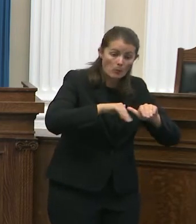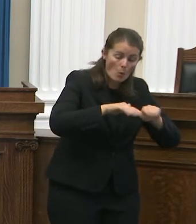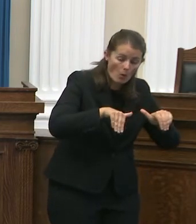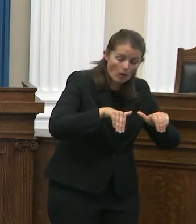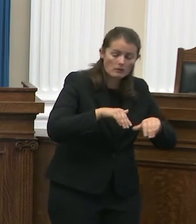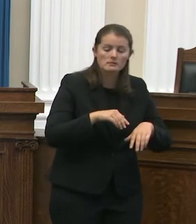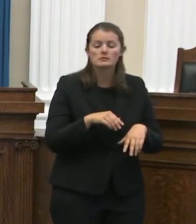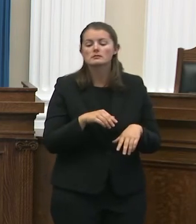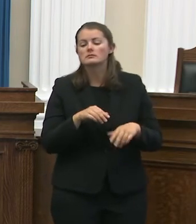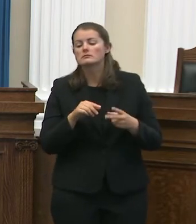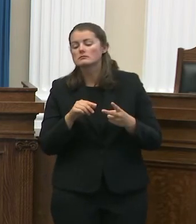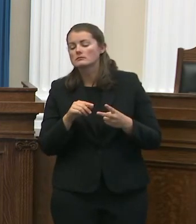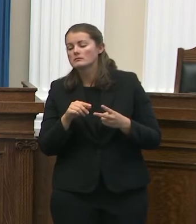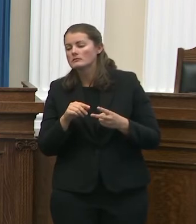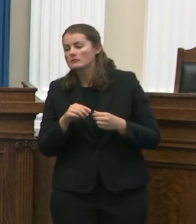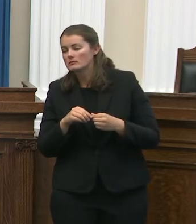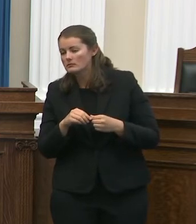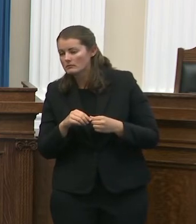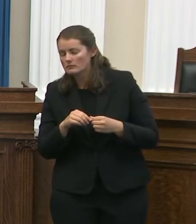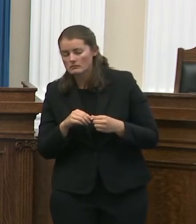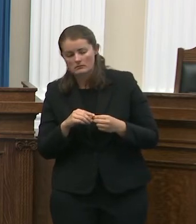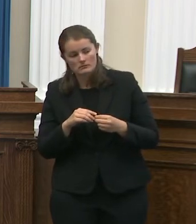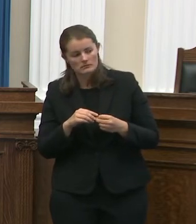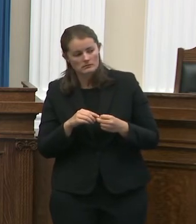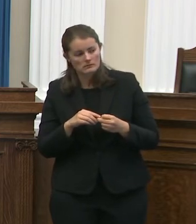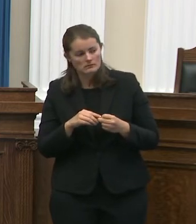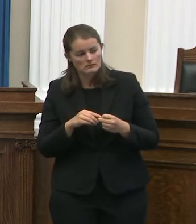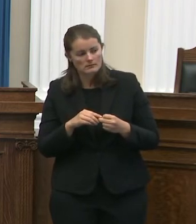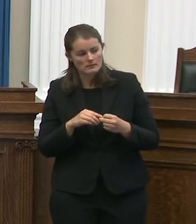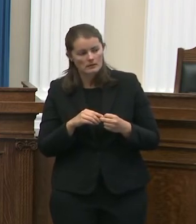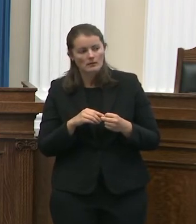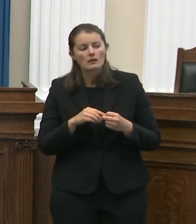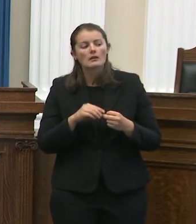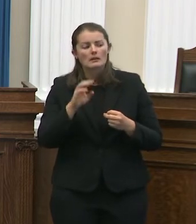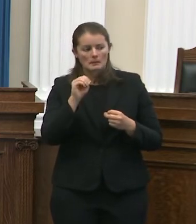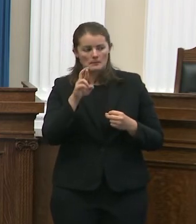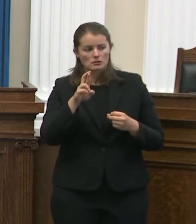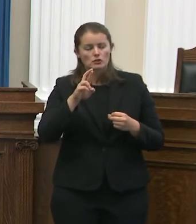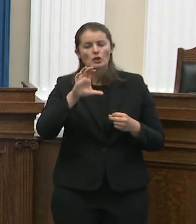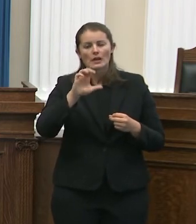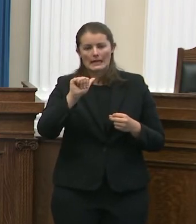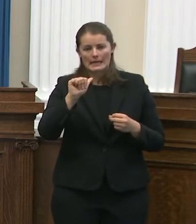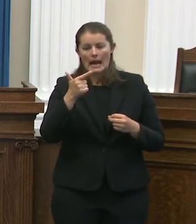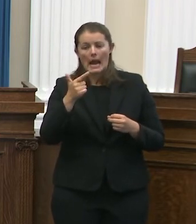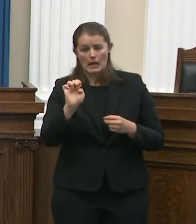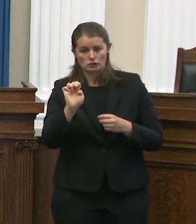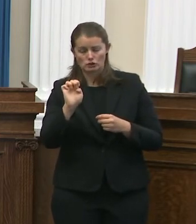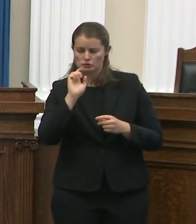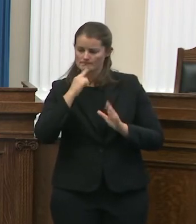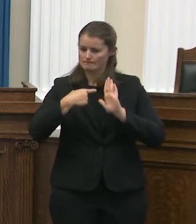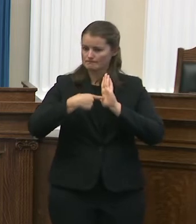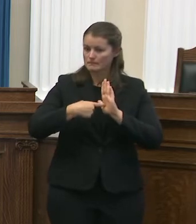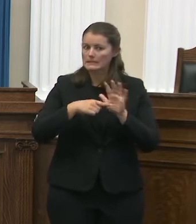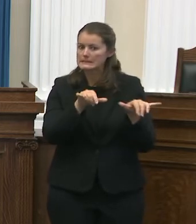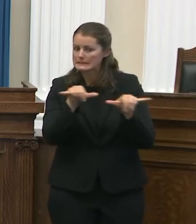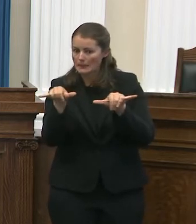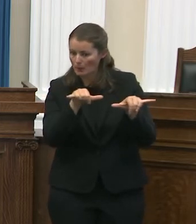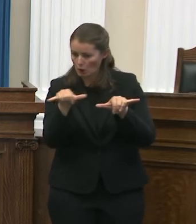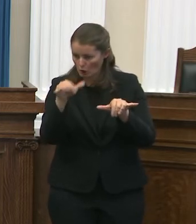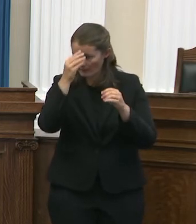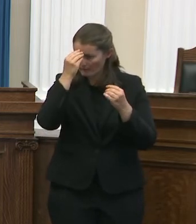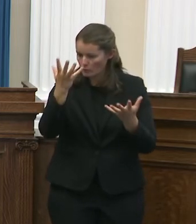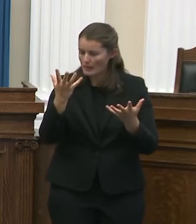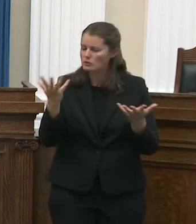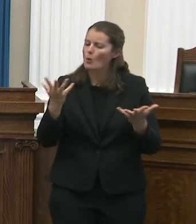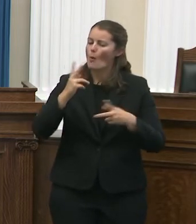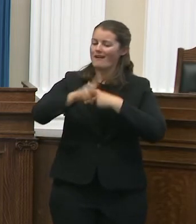Keith outlined similar compliance rates for those locations earlier in the week. What more information are you looking